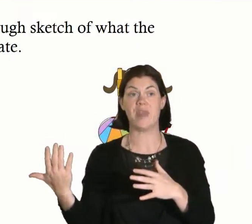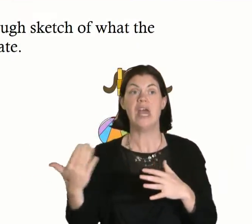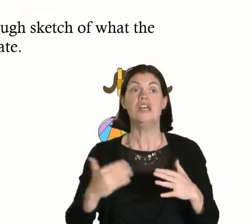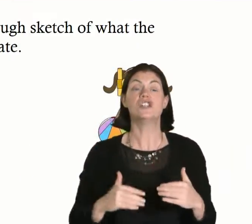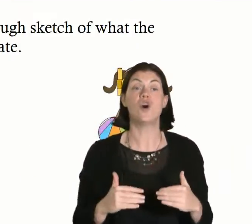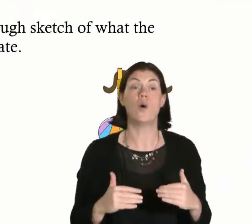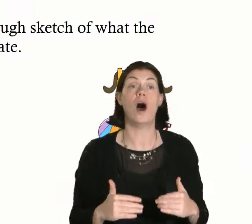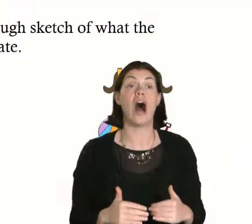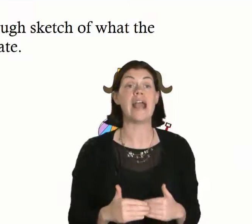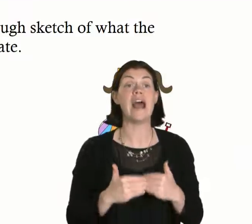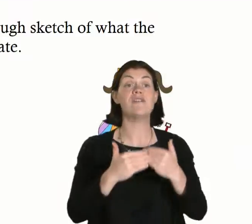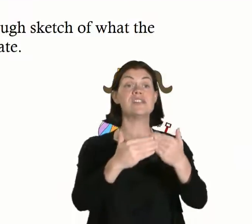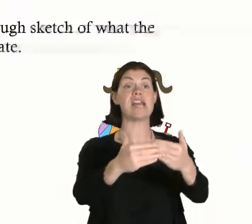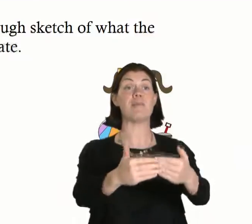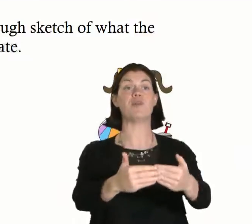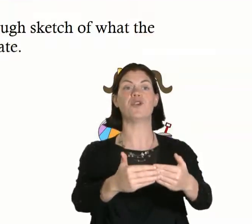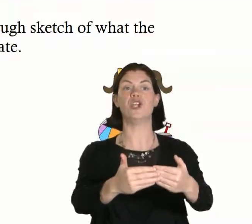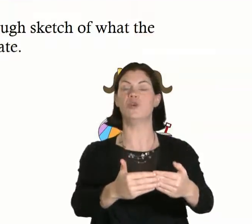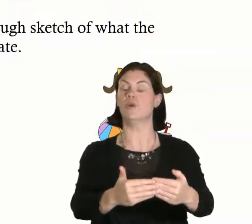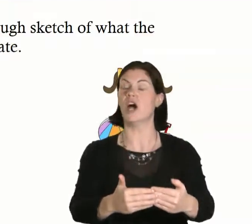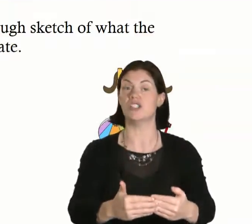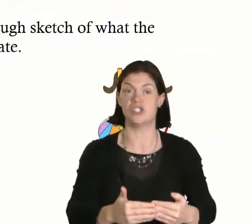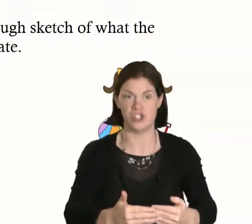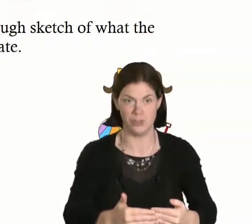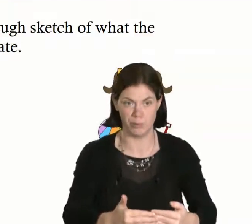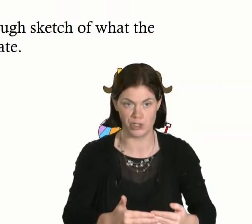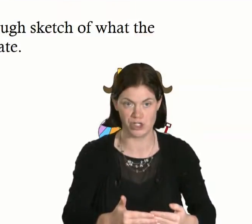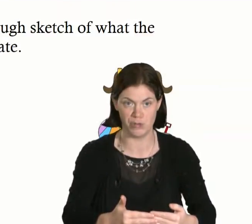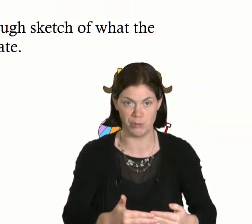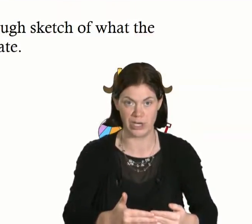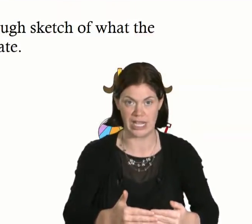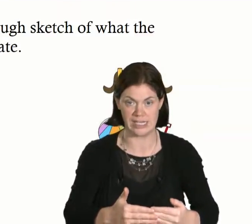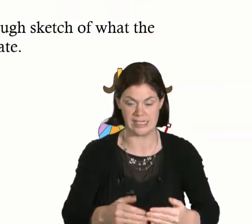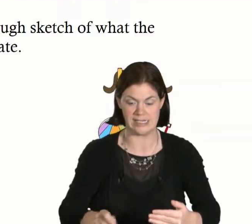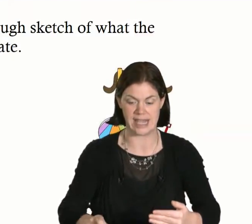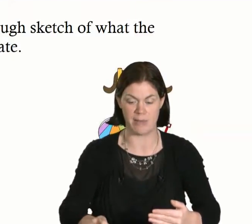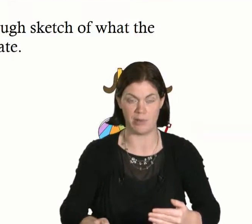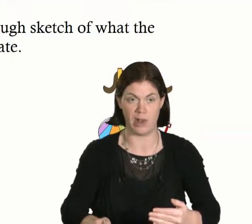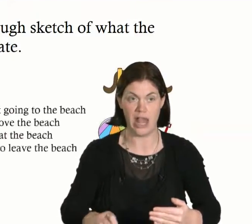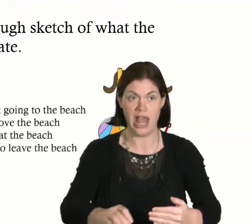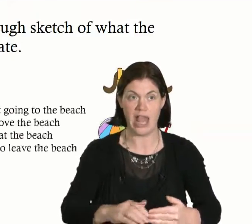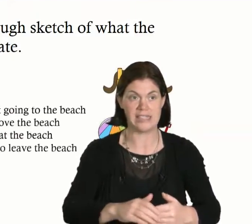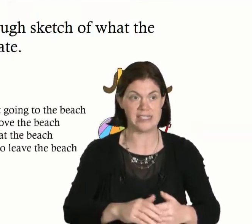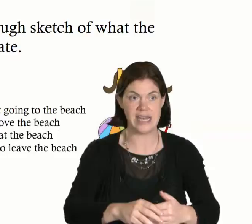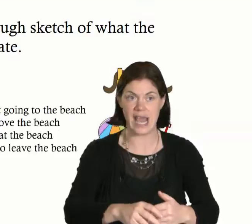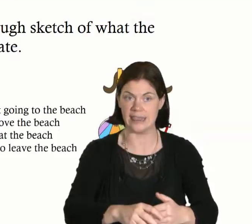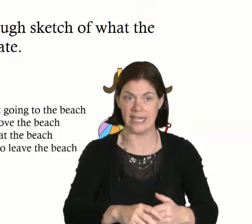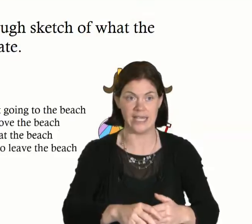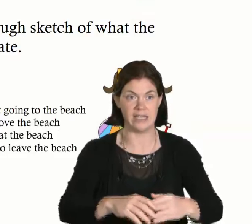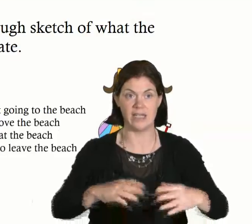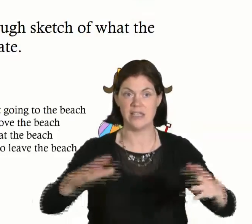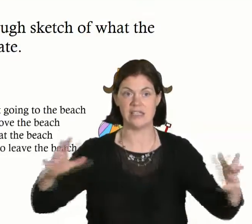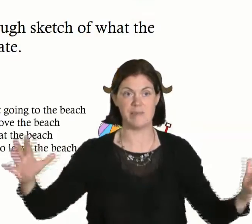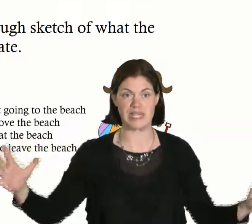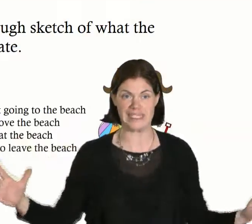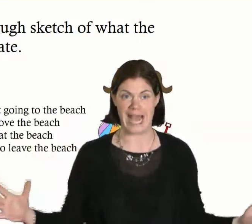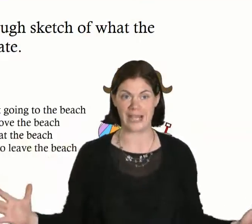communicate. So I have a sample for you, a super, super easy sample. It's